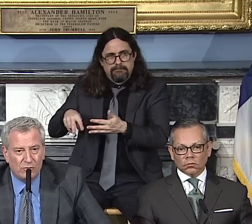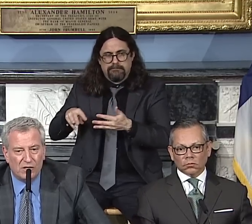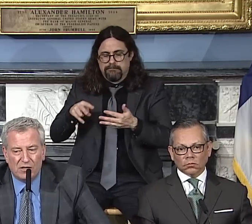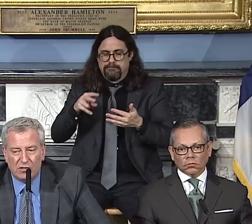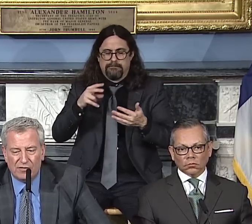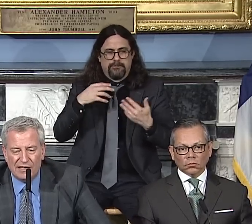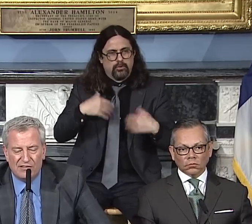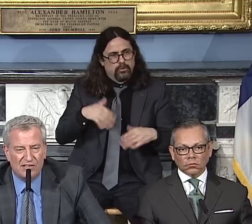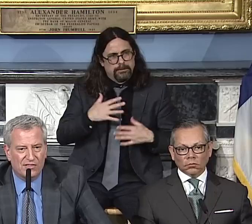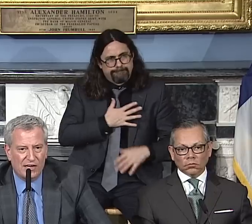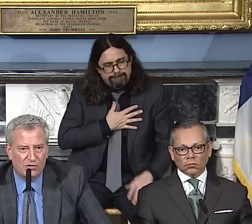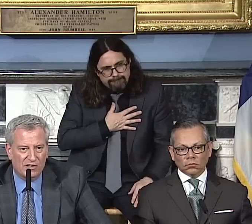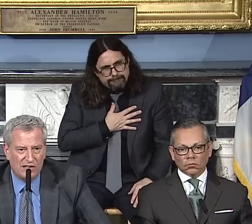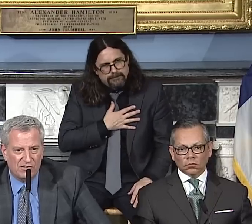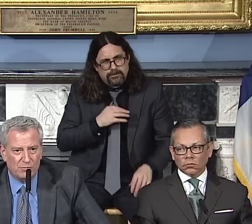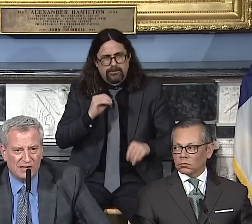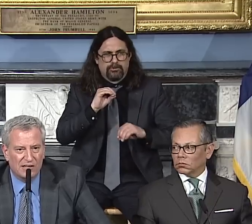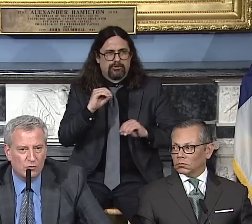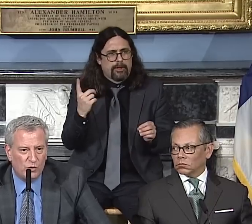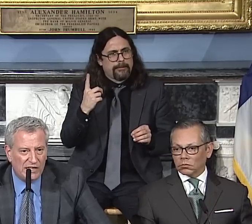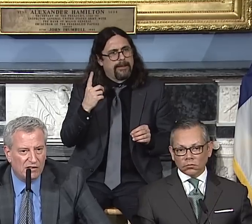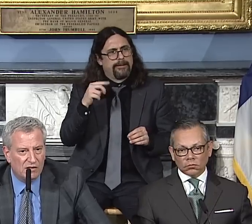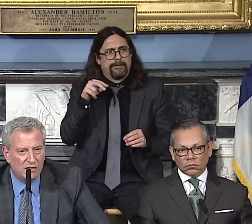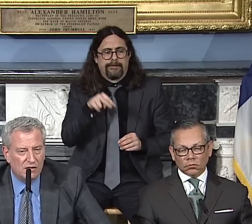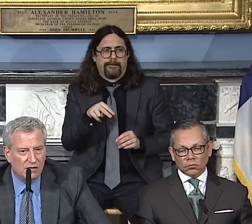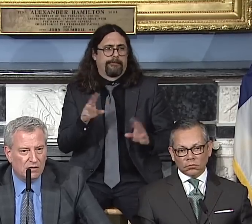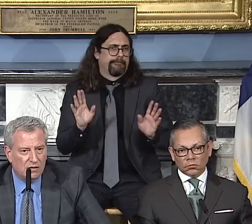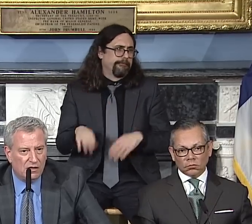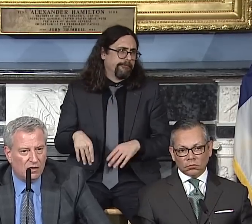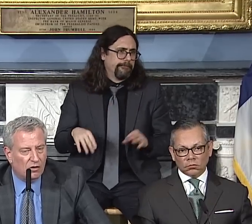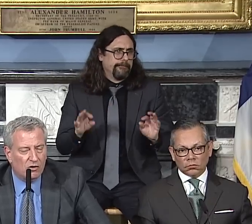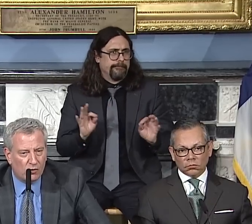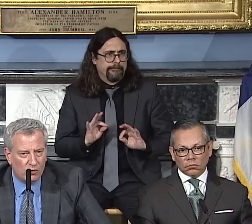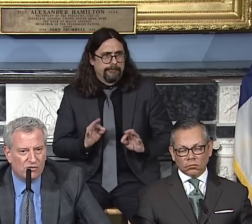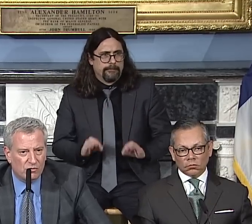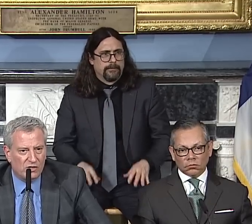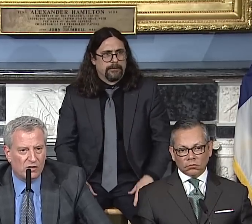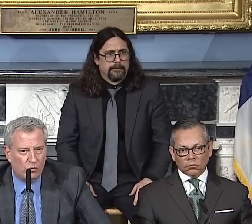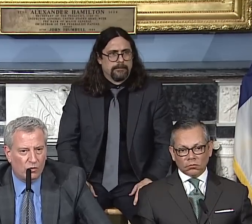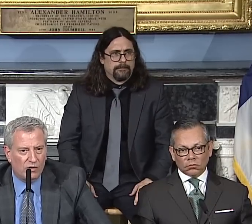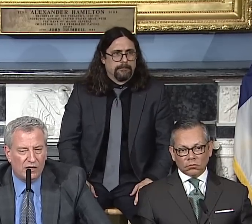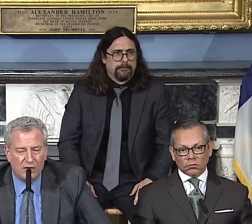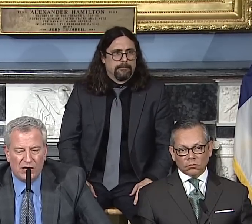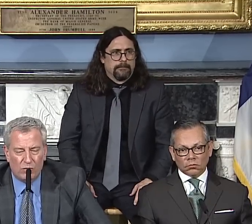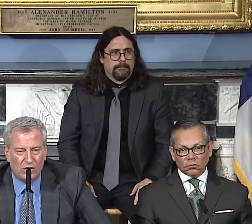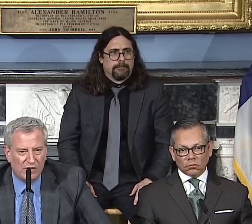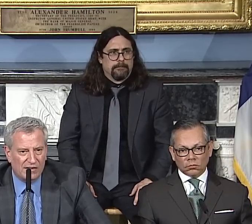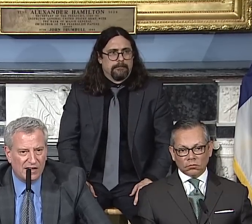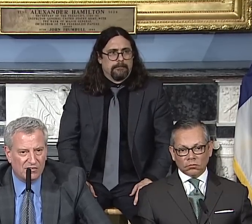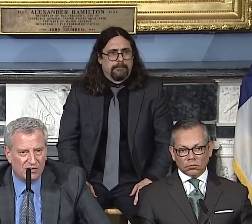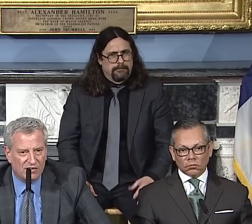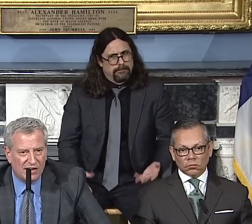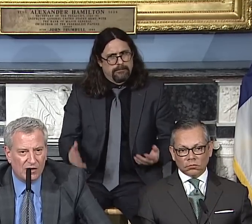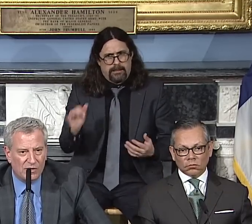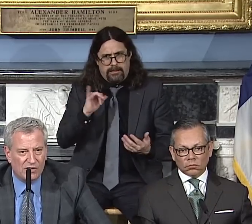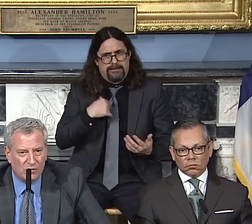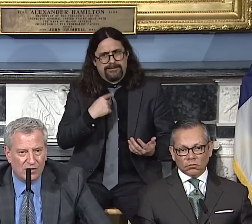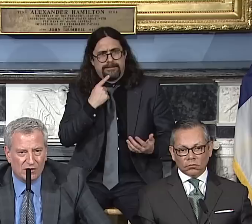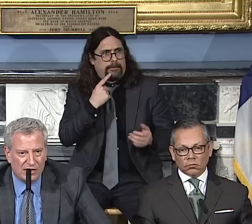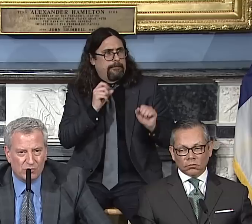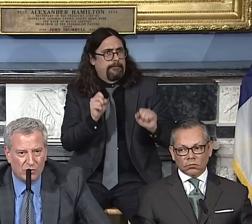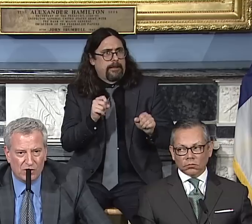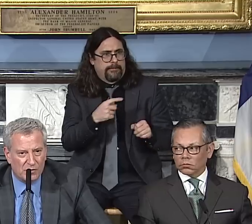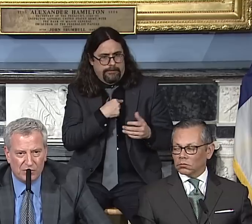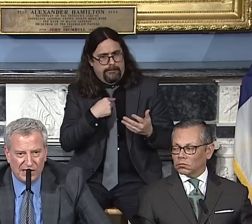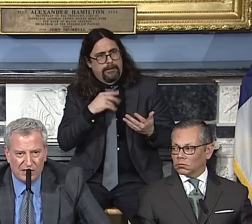tell you, but if I can see 1,000 cases by next week, of course we are worried about where that takes us and how we deal with